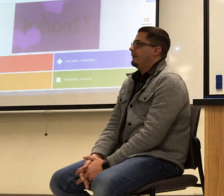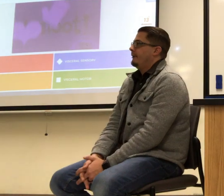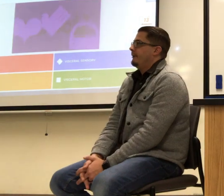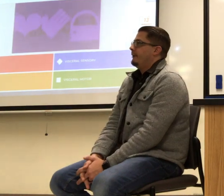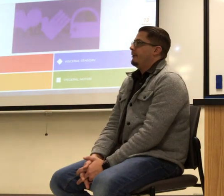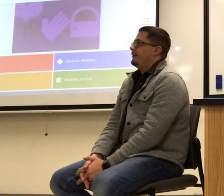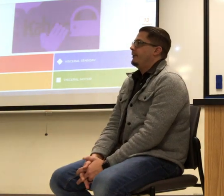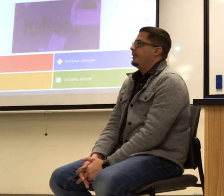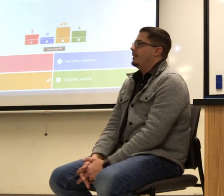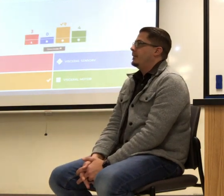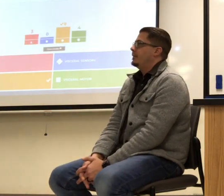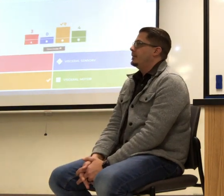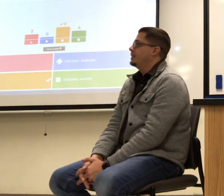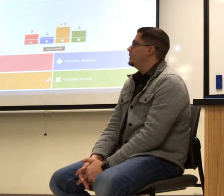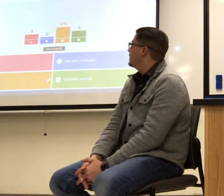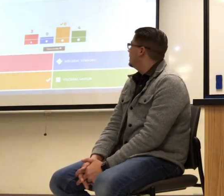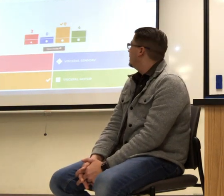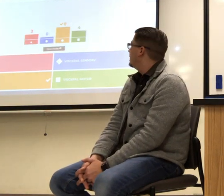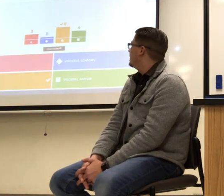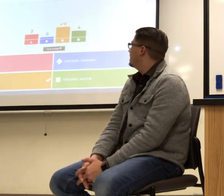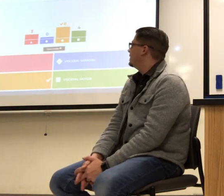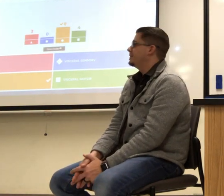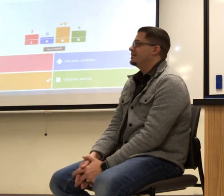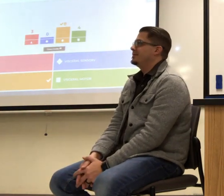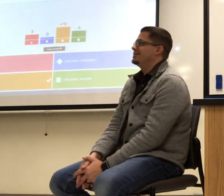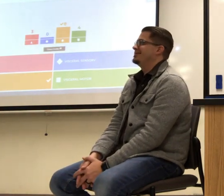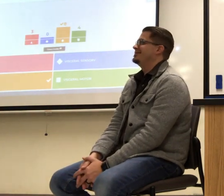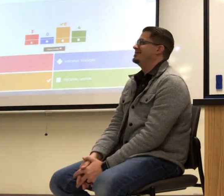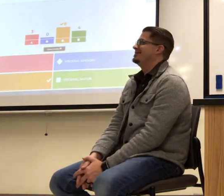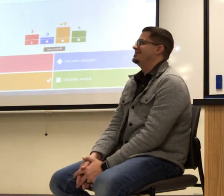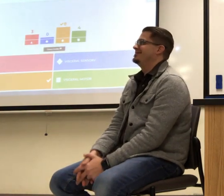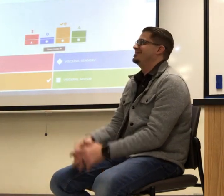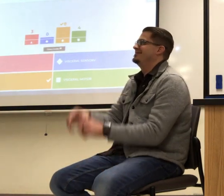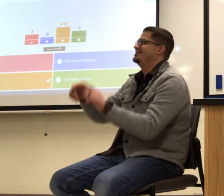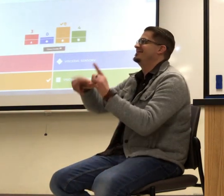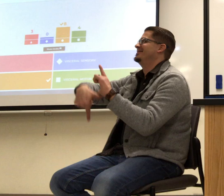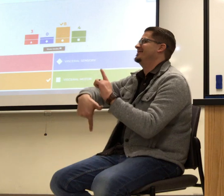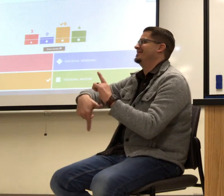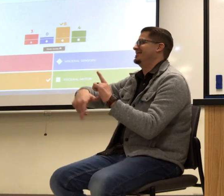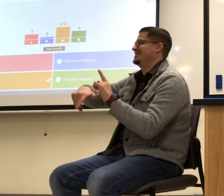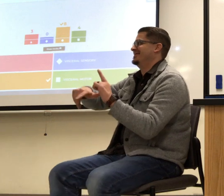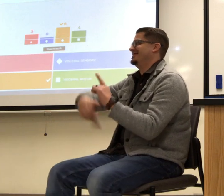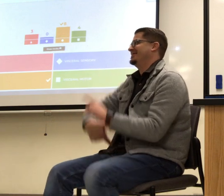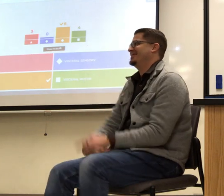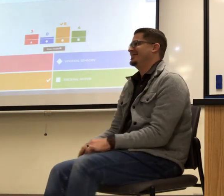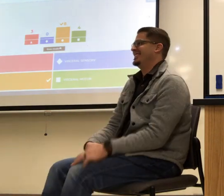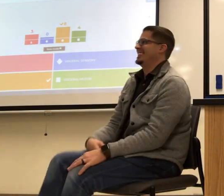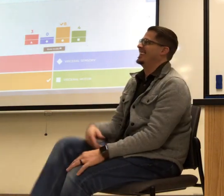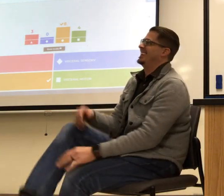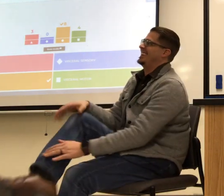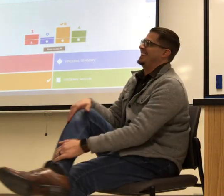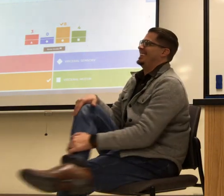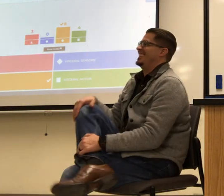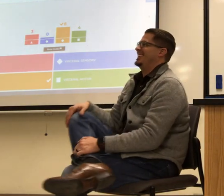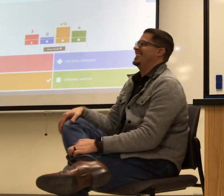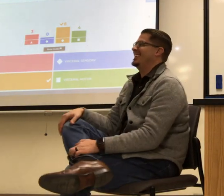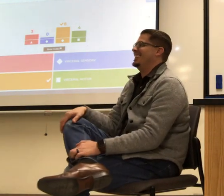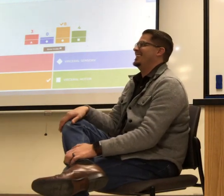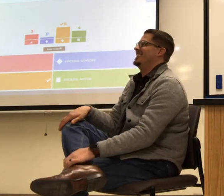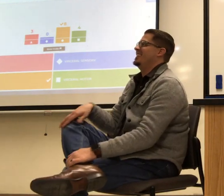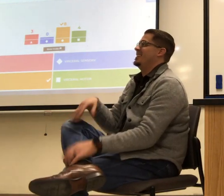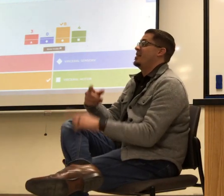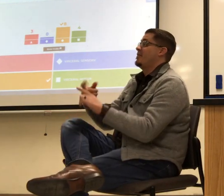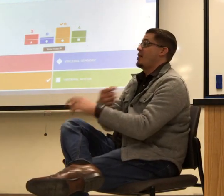Actually, I guess I should have given more time. Of those who answered, 8 got it right. That is an example of somatic motor, a neuron carrying signals from